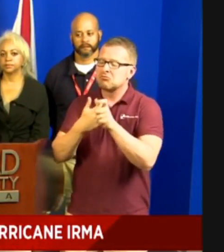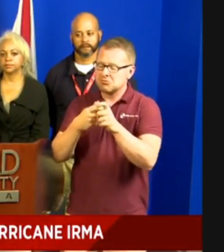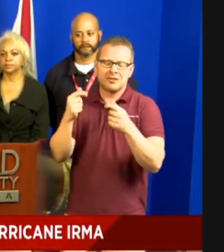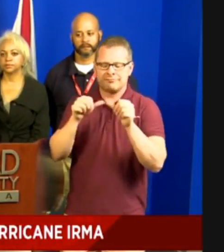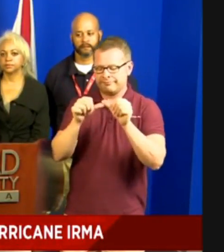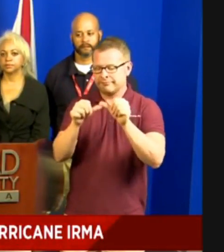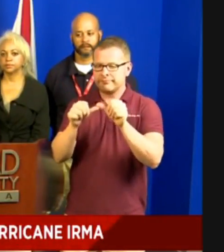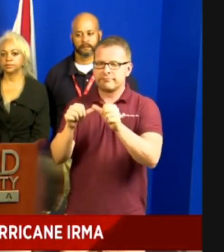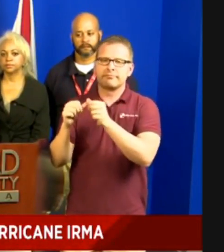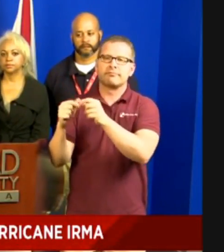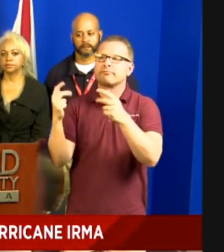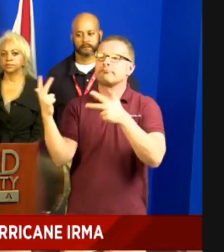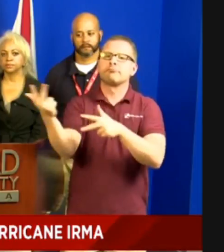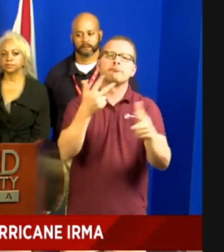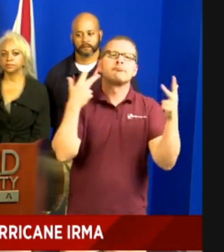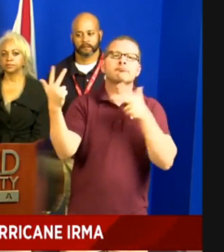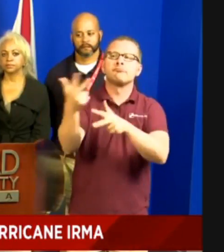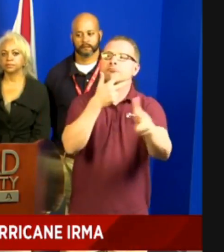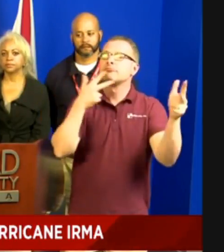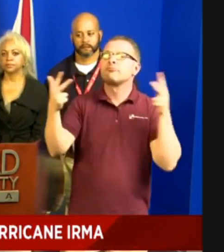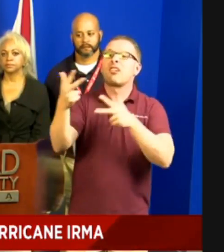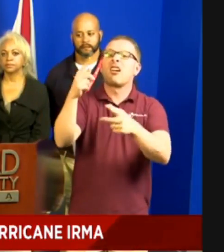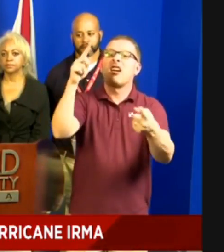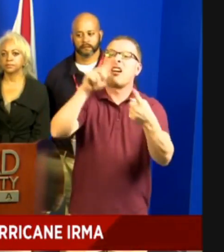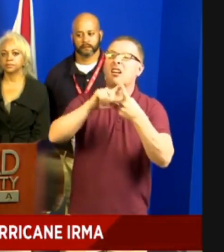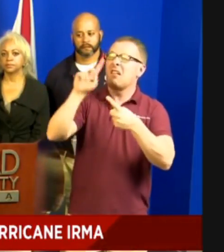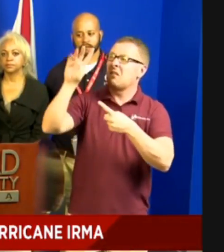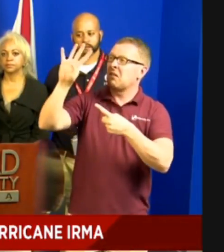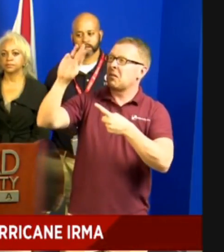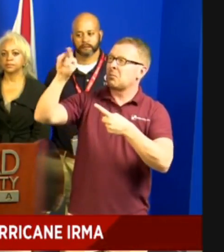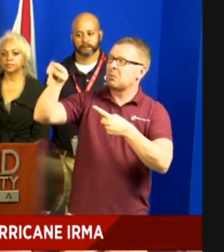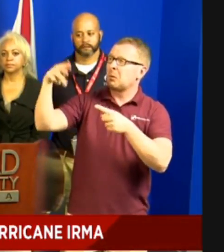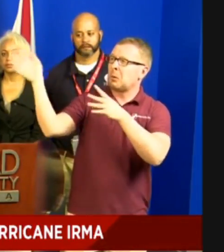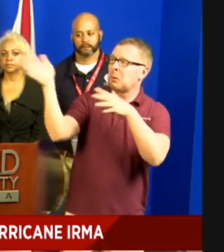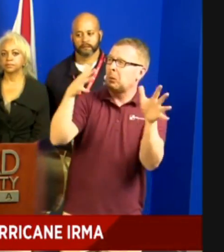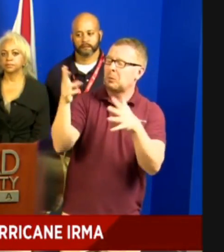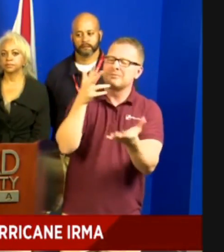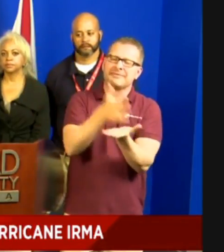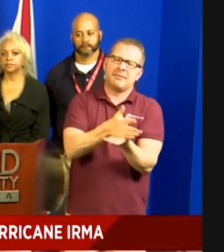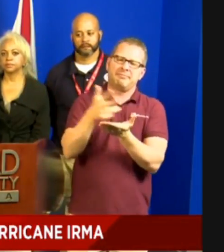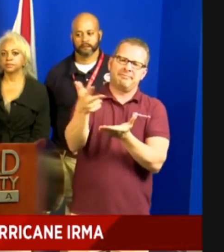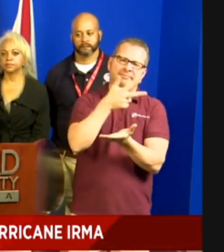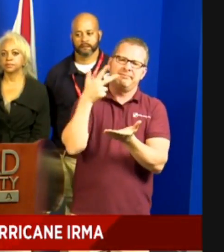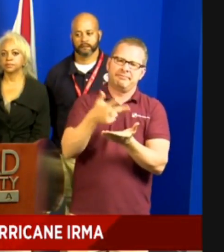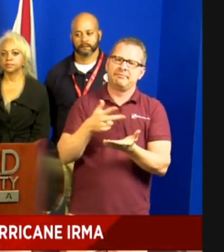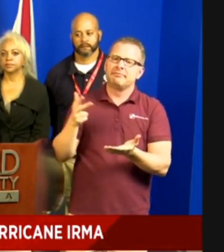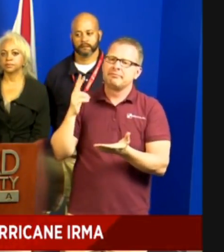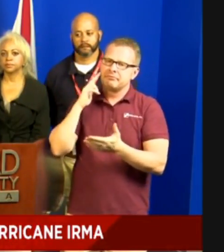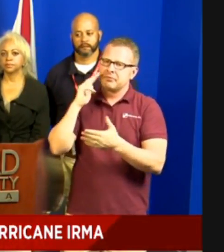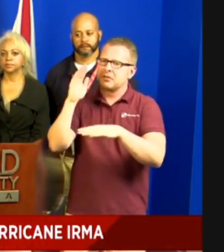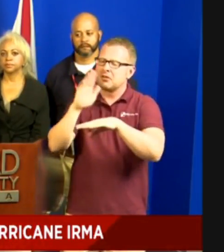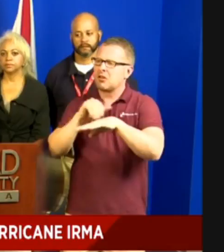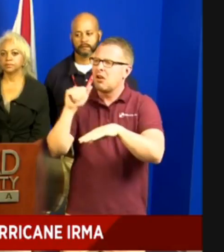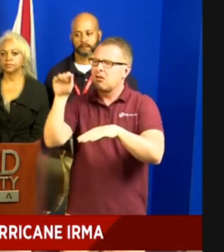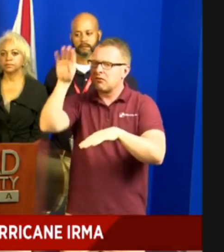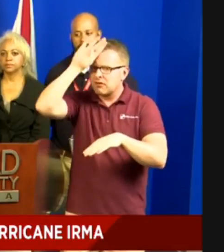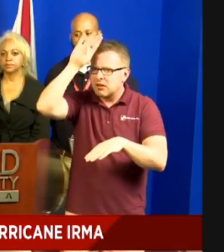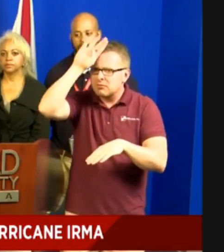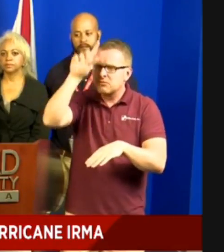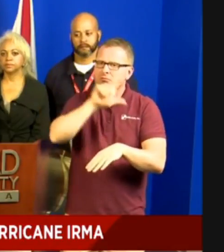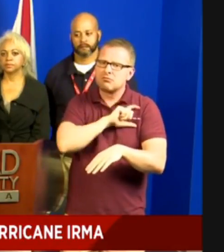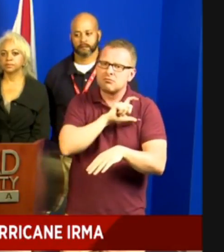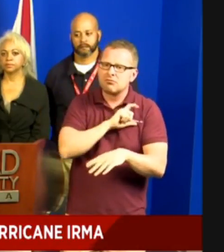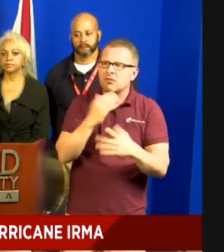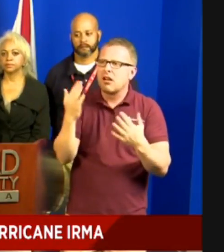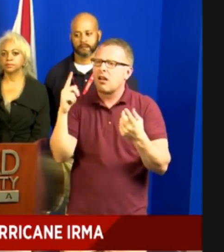said before, at that time, we will call out firefighters and we will call out deputies. We will wait till the roads are drivable, and then we will